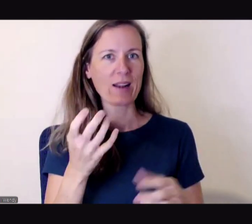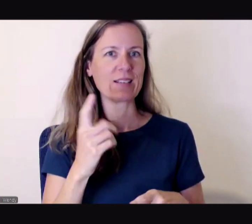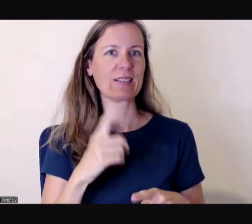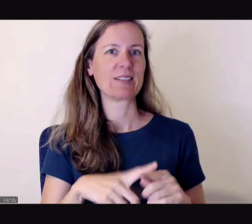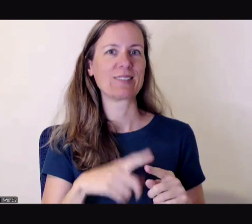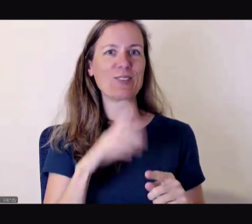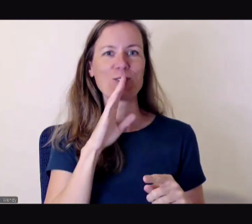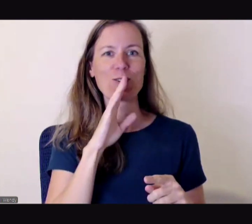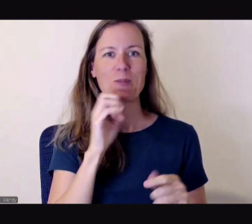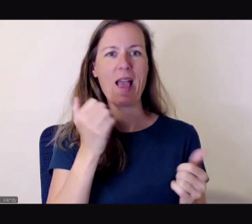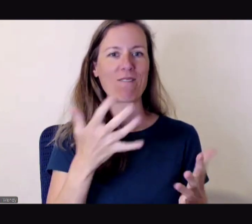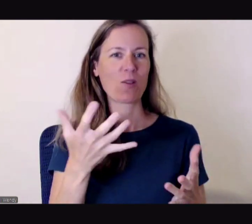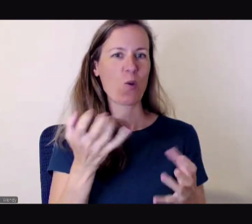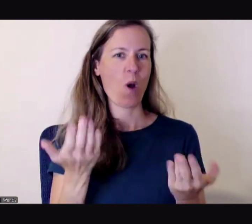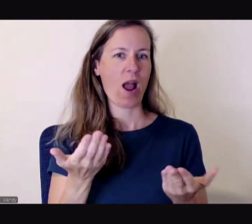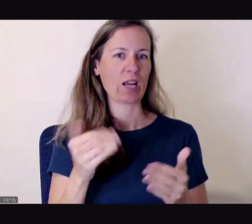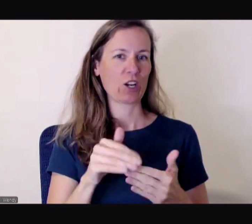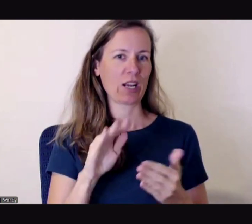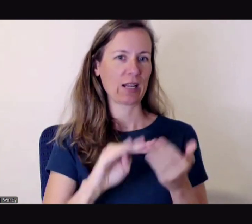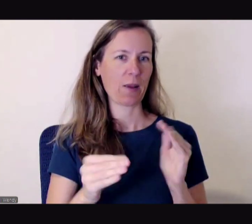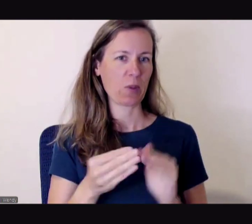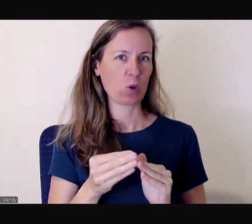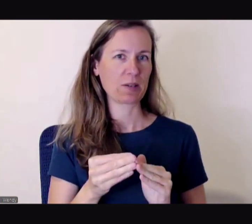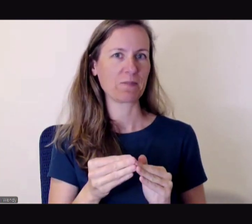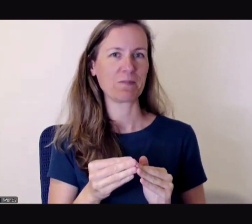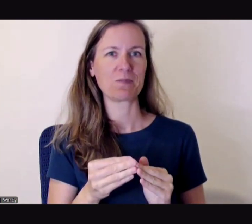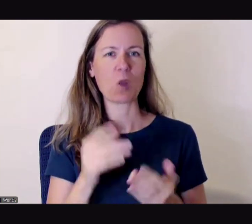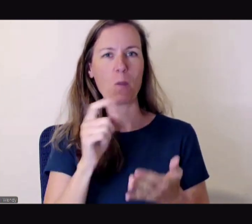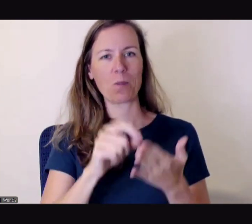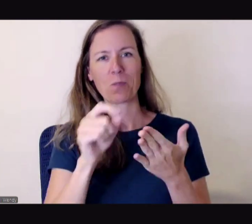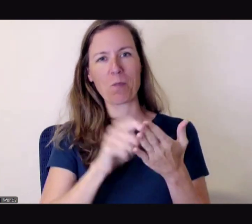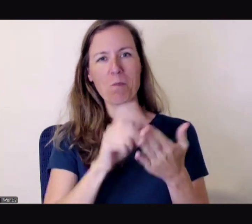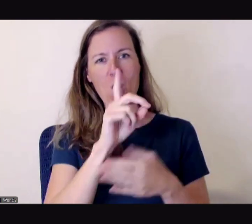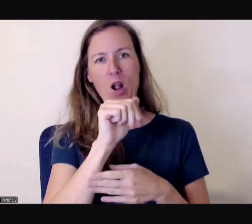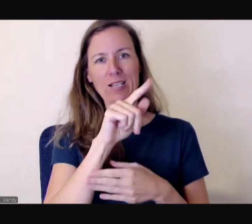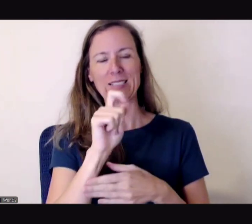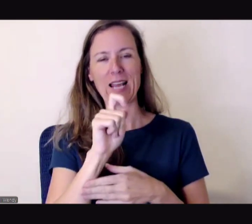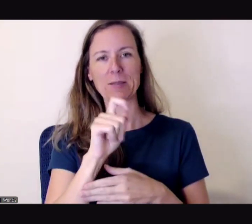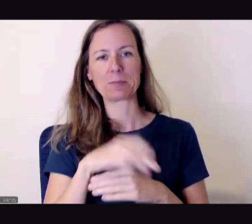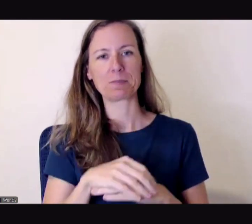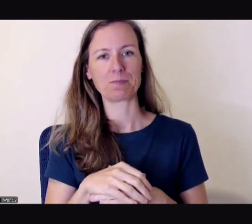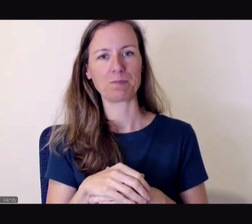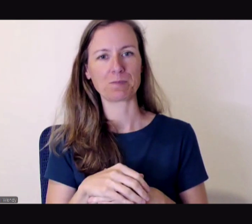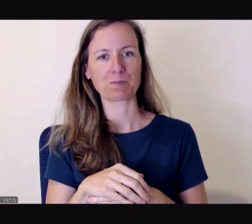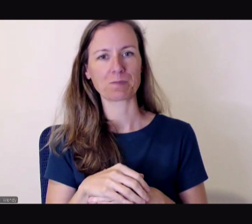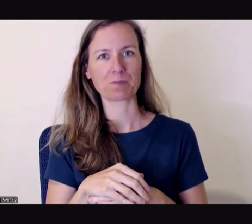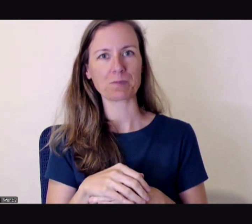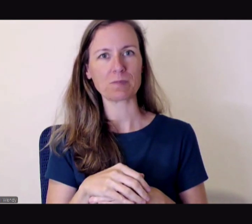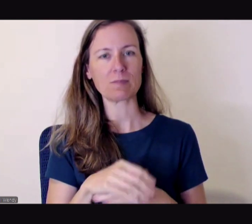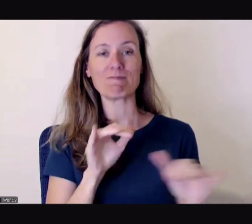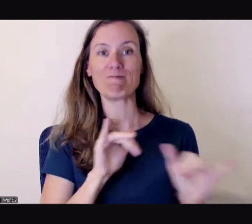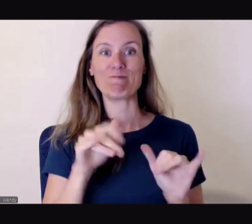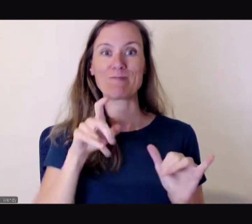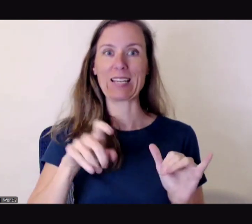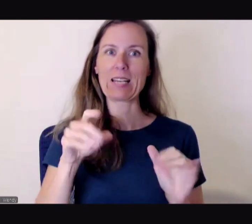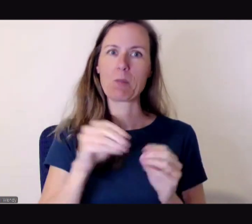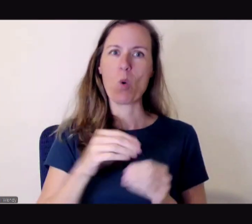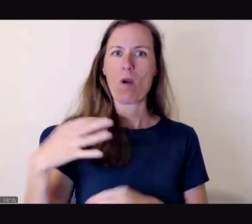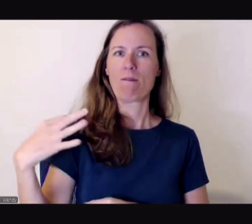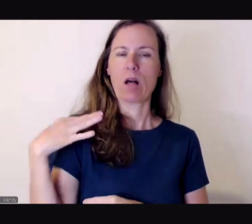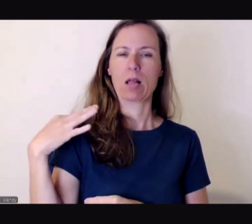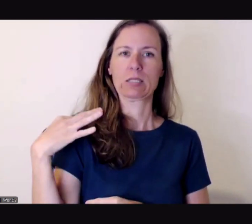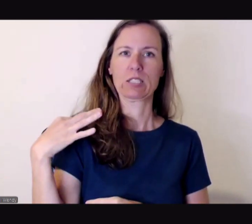in community. So mark your date, and then also, it's very important that we have more volunteers. This doesn't happen